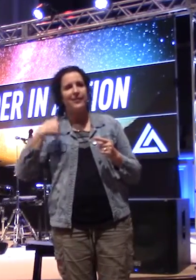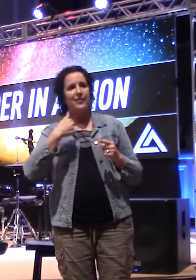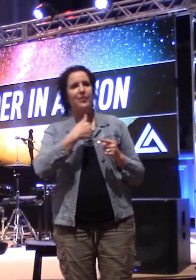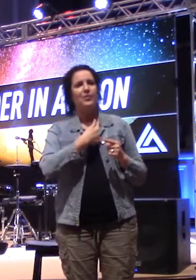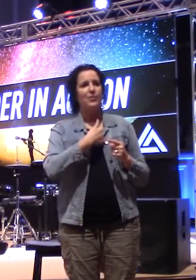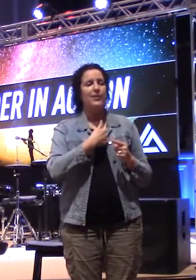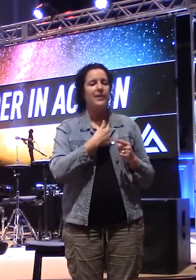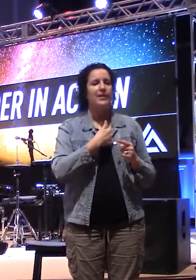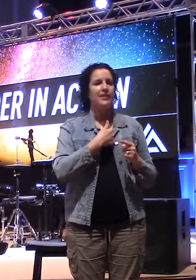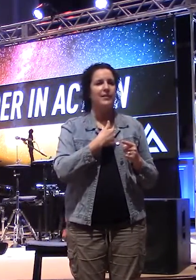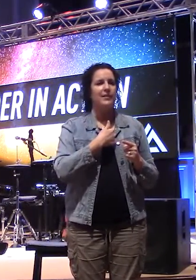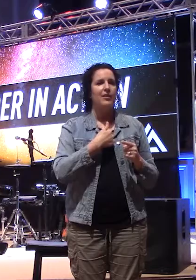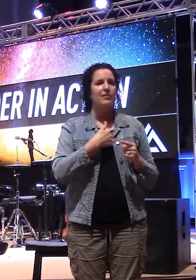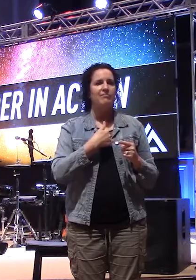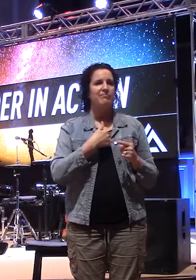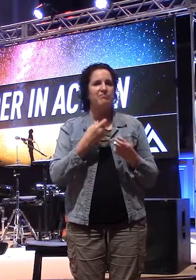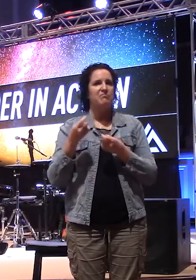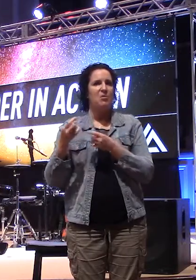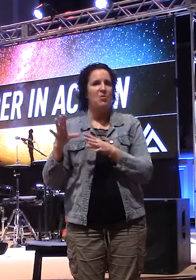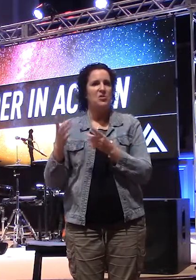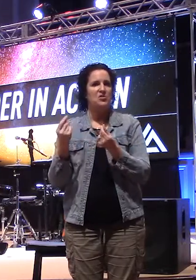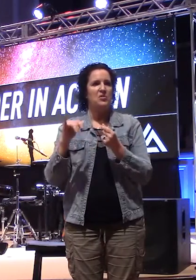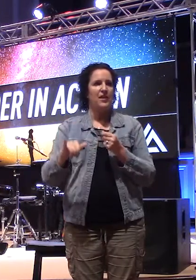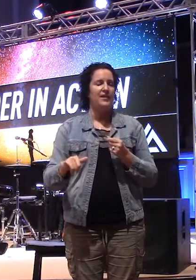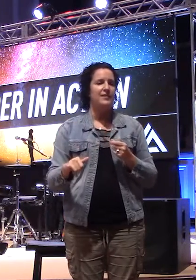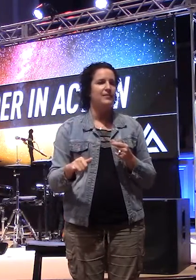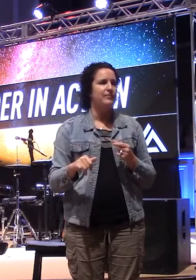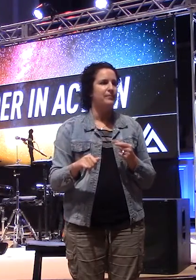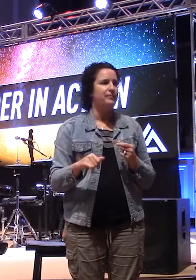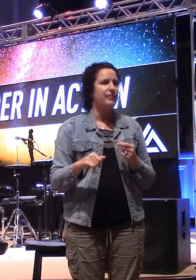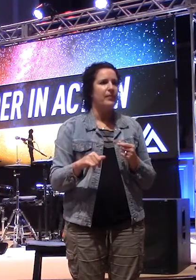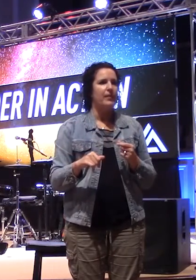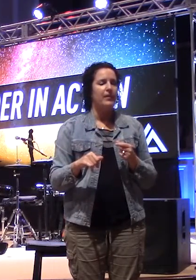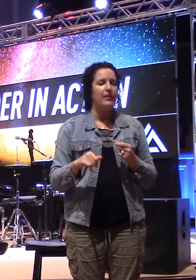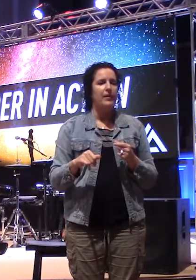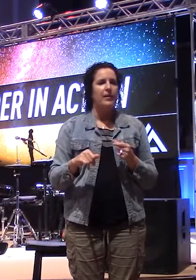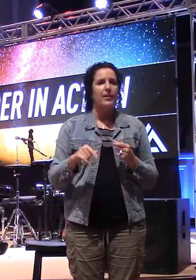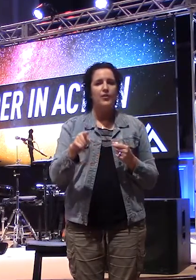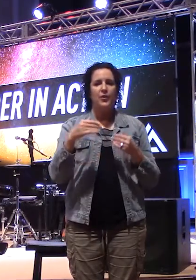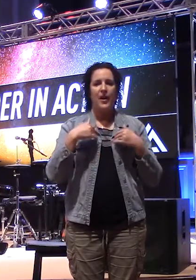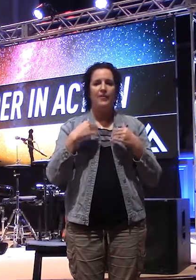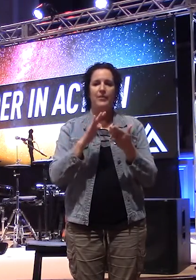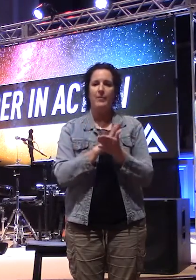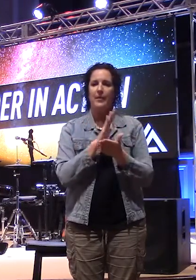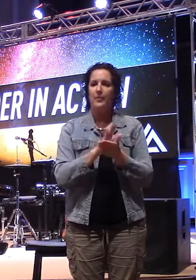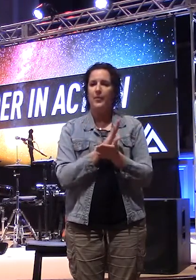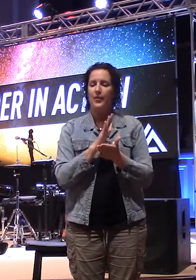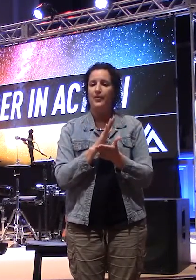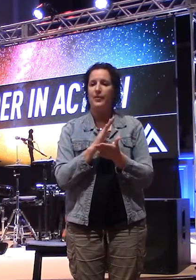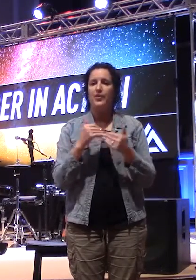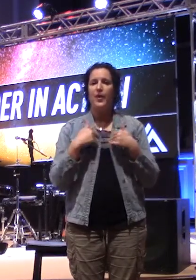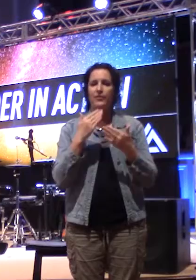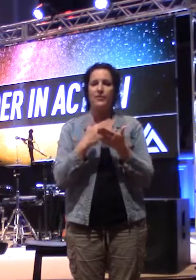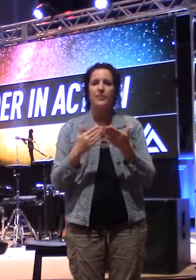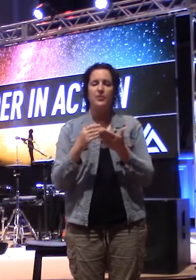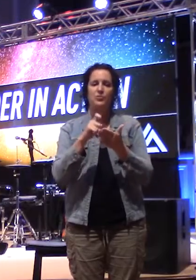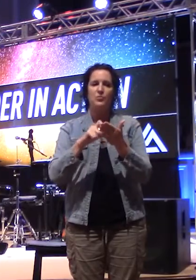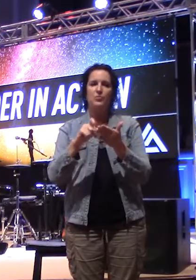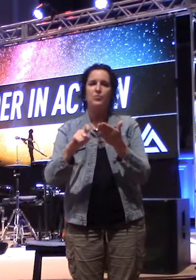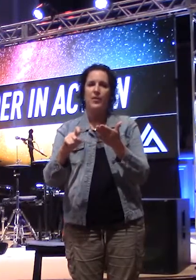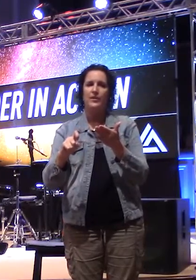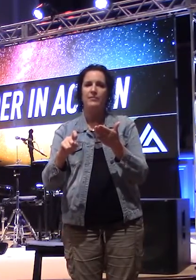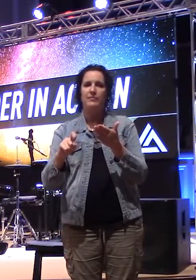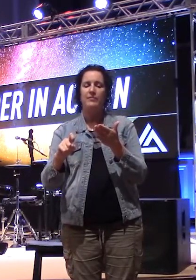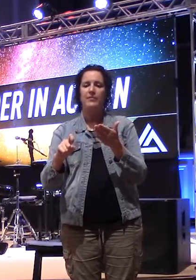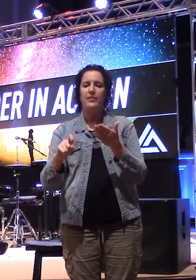God. Now, you have a piece of paper there that you're given. If you don't have one, some of our team members will grab. Well, if you have something to write with, I want everyone to take a moment. You're going to